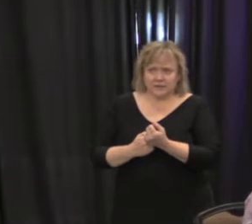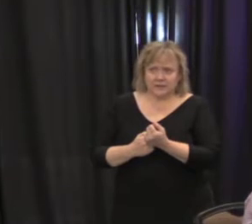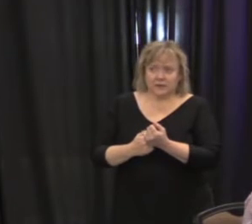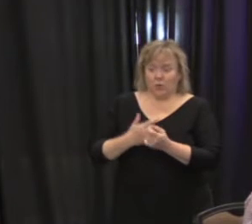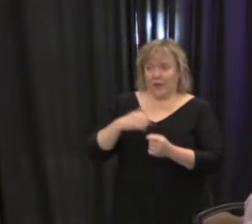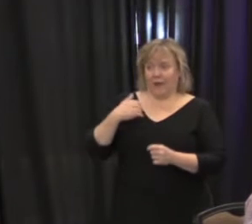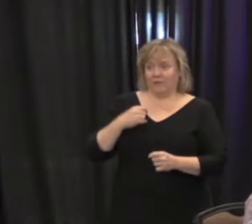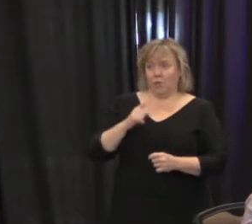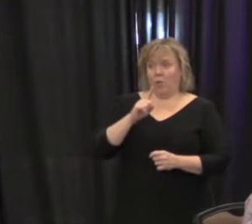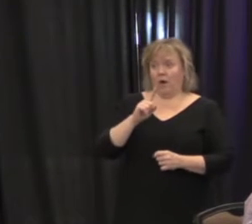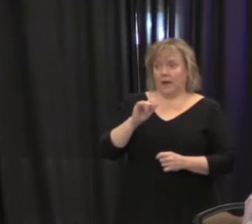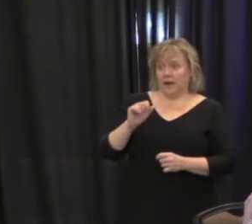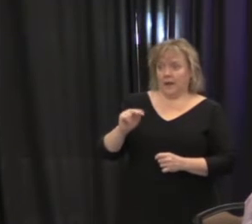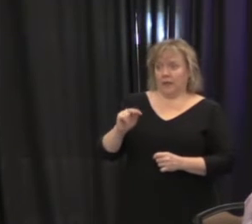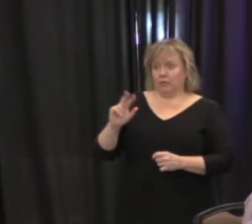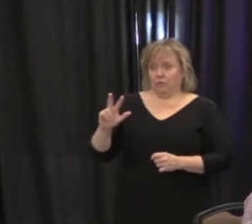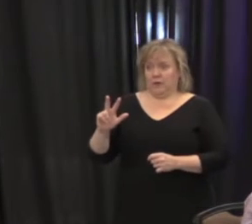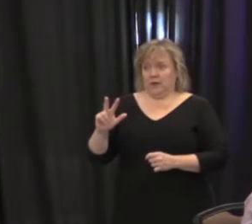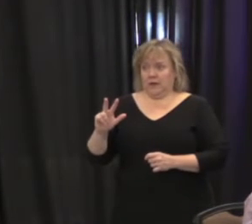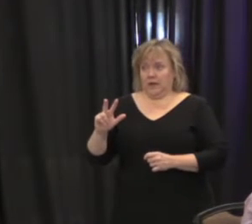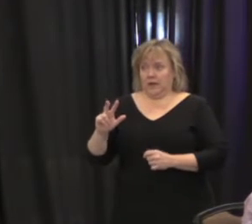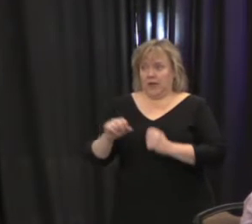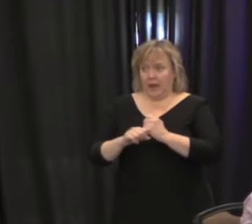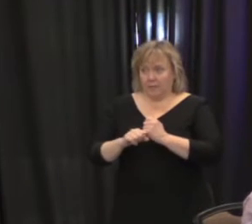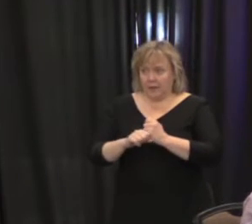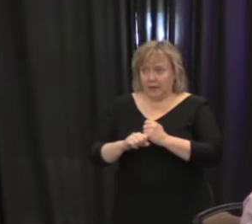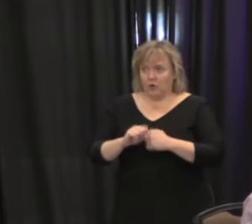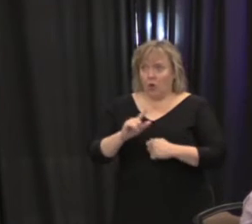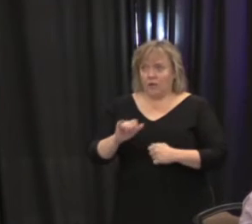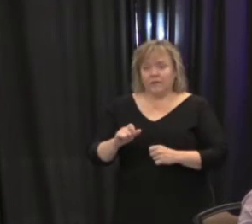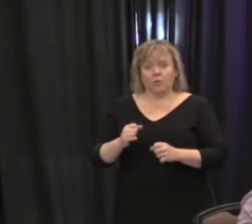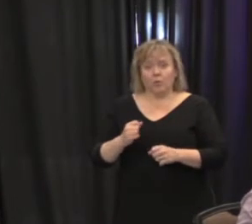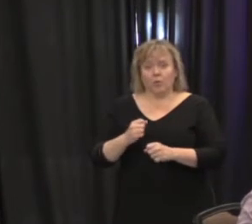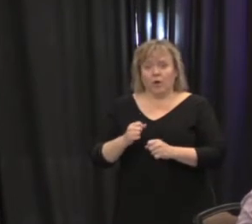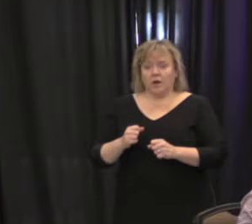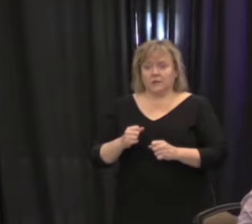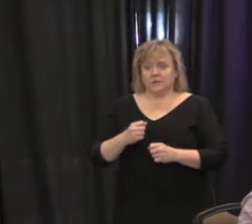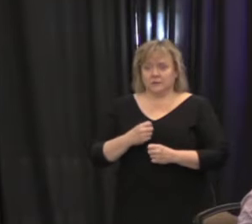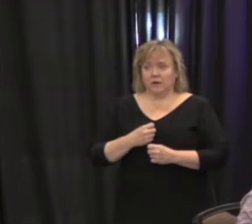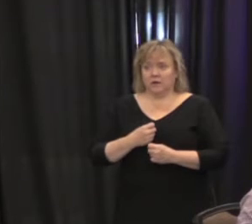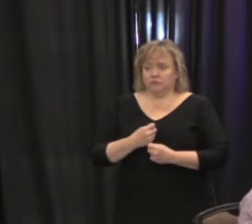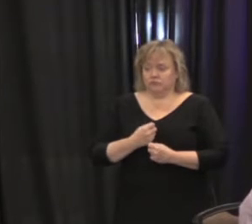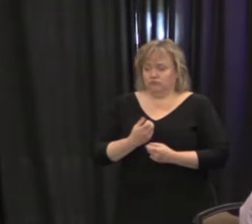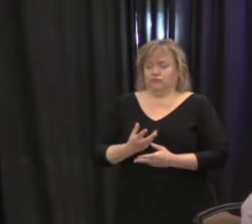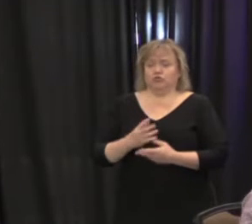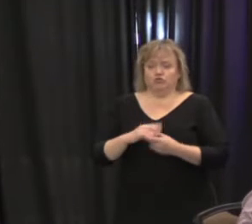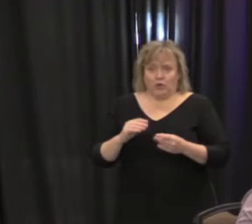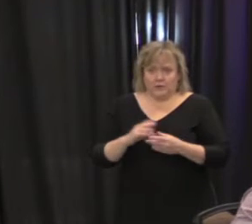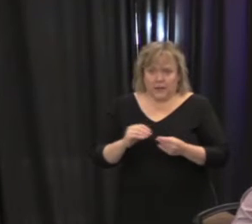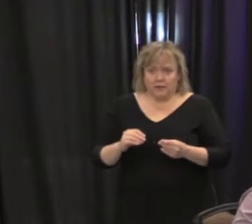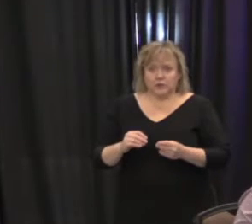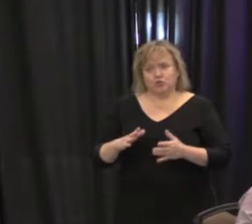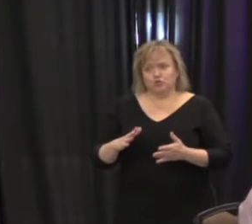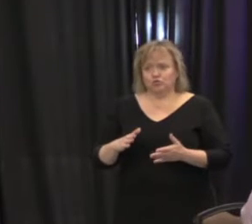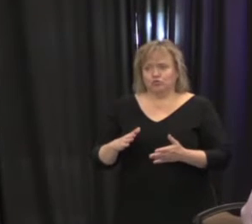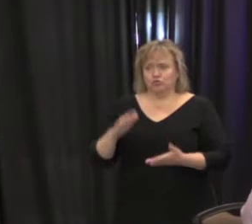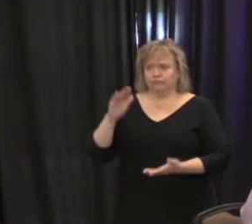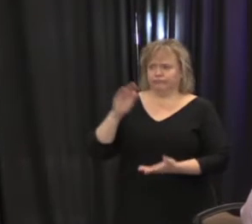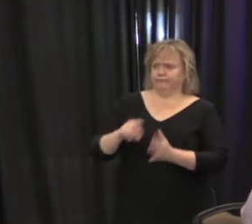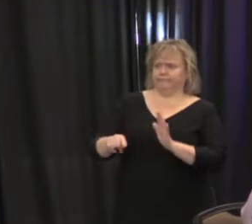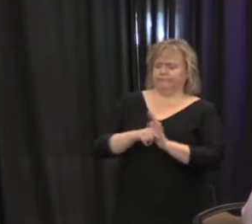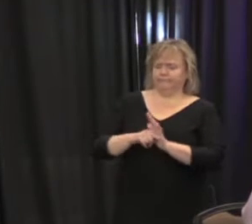3 campaign, and our entire campaign started as an abortion storytelling project to demystify abortion, to destigmatize what abortion looks